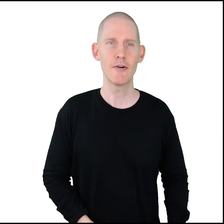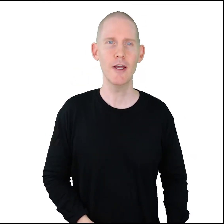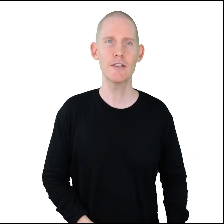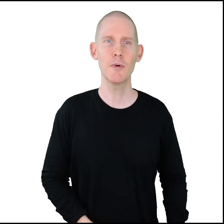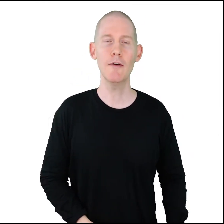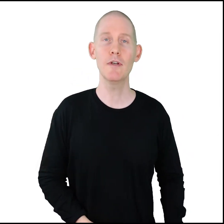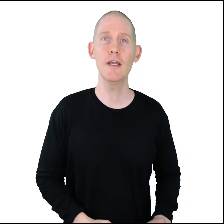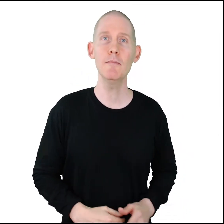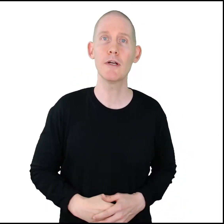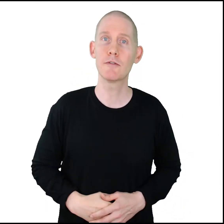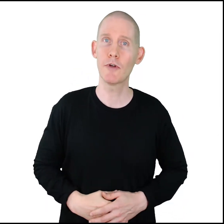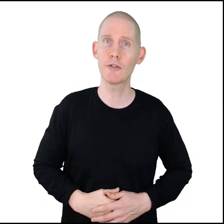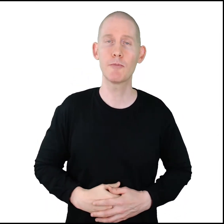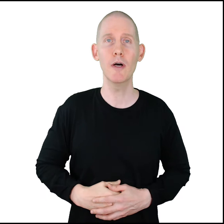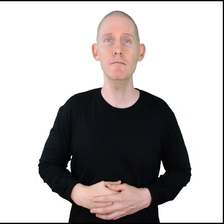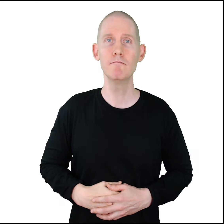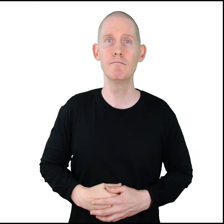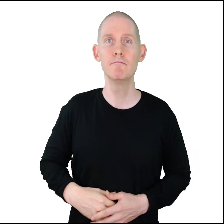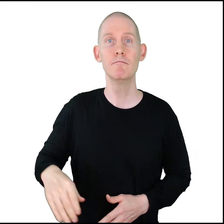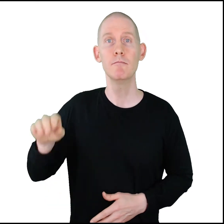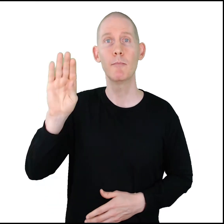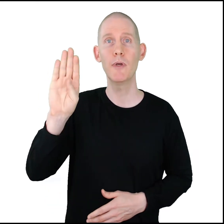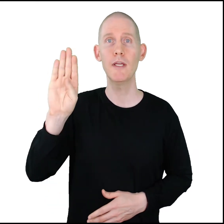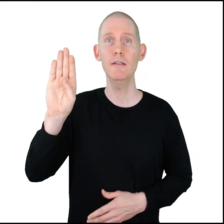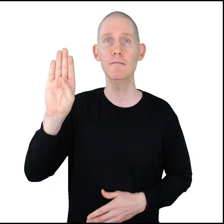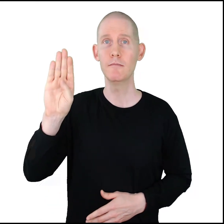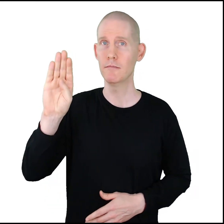Okay, so we have a name. Let's fingerspell. B-E-N.